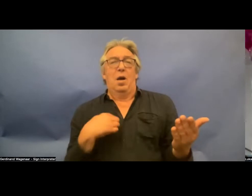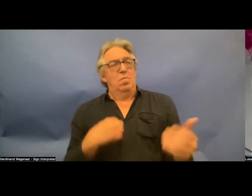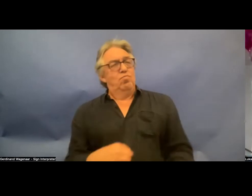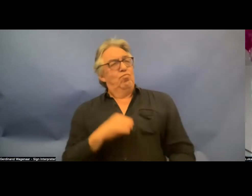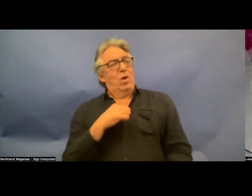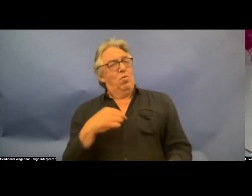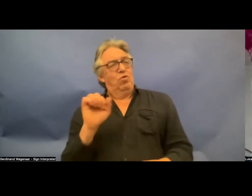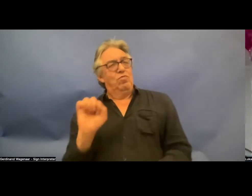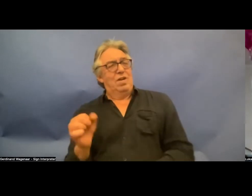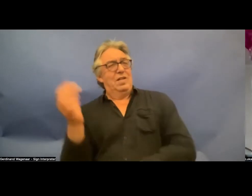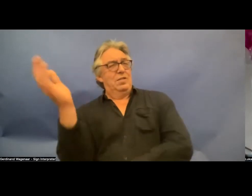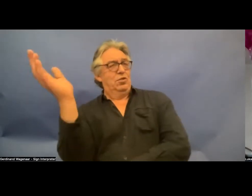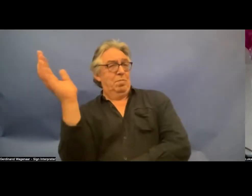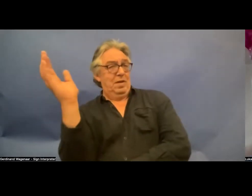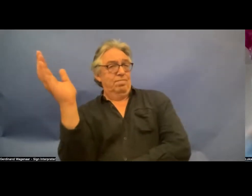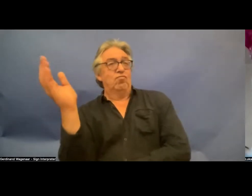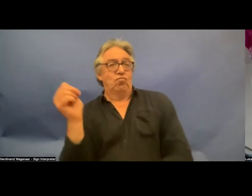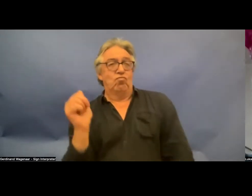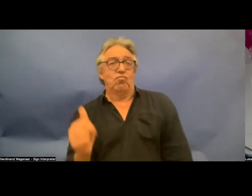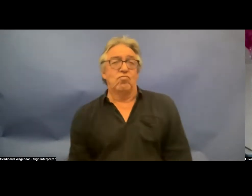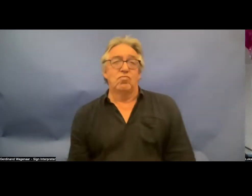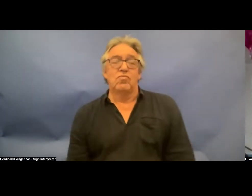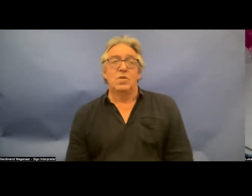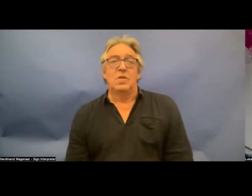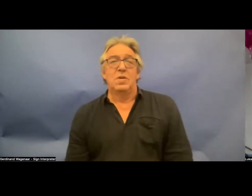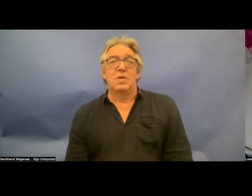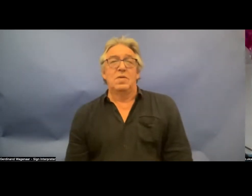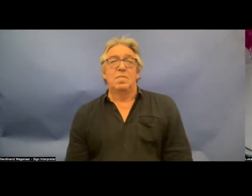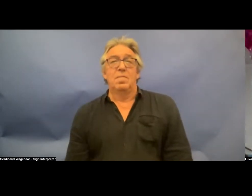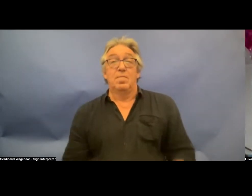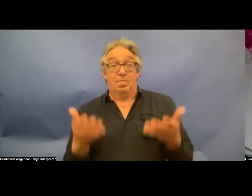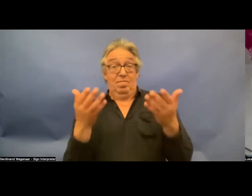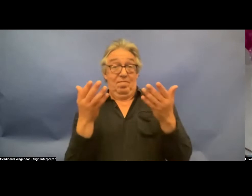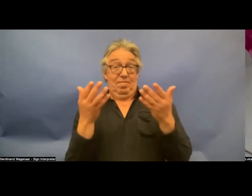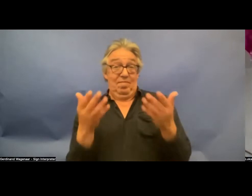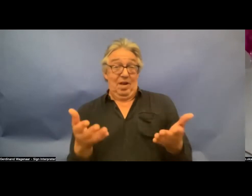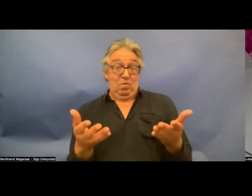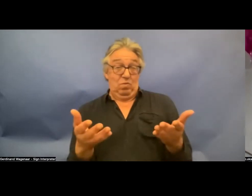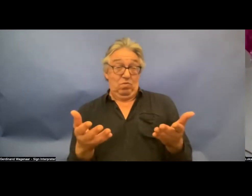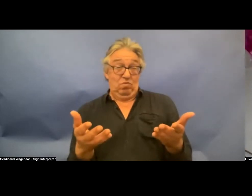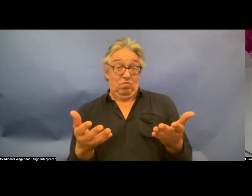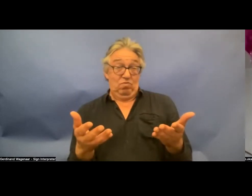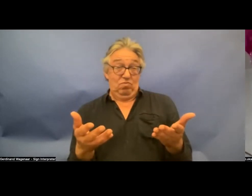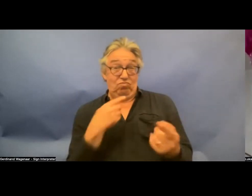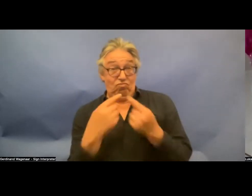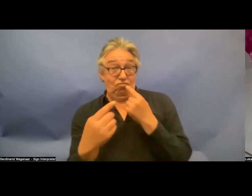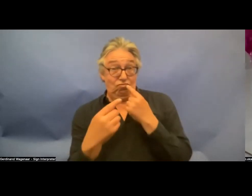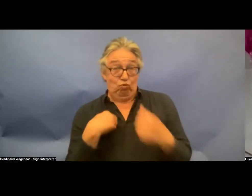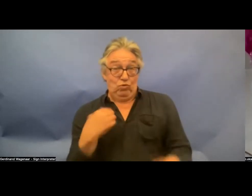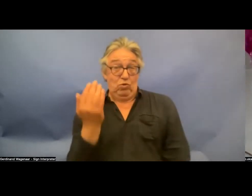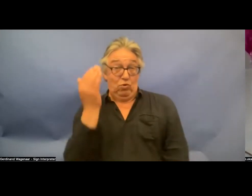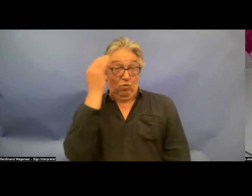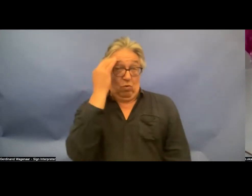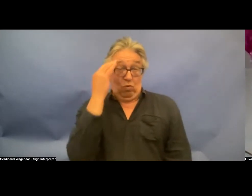We are talking about the institutionalization in the context of the war in Ukraine. However, I cannot fail